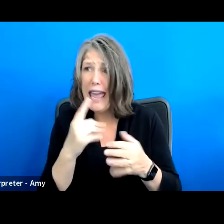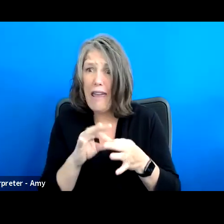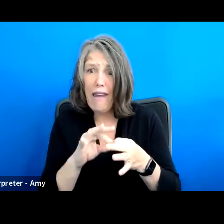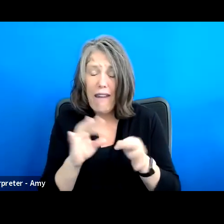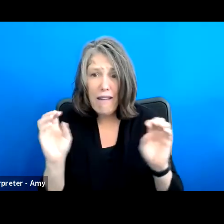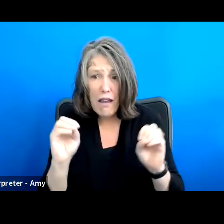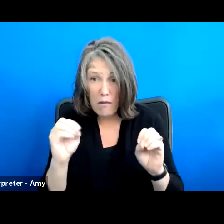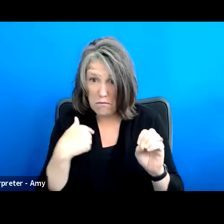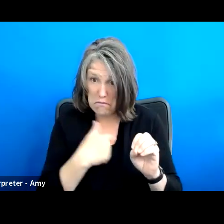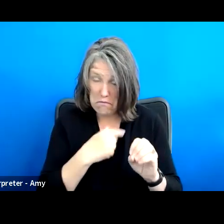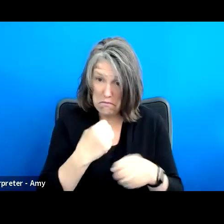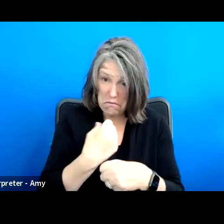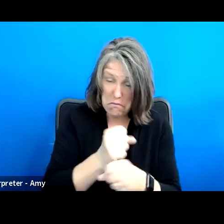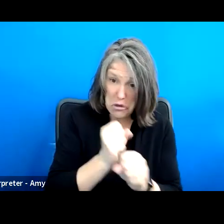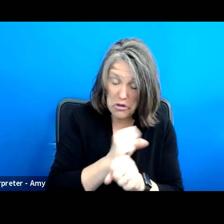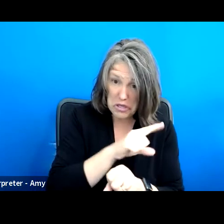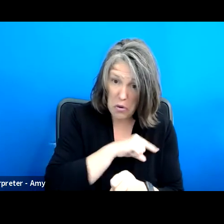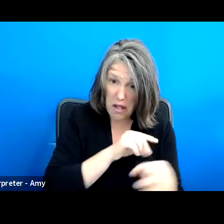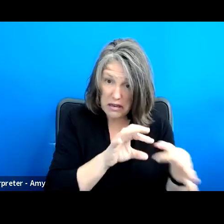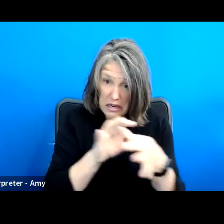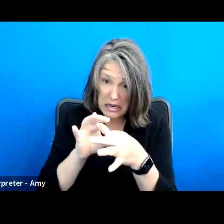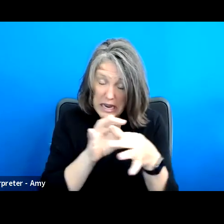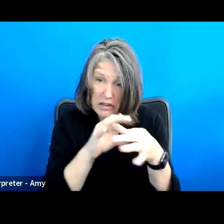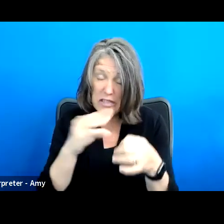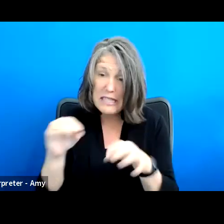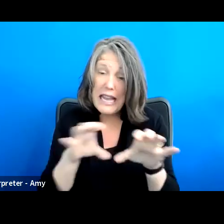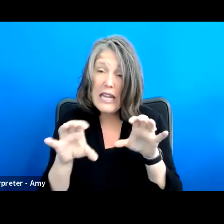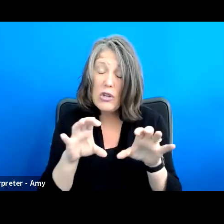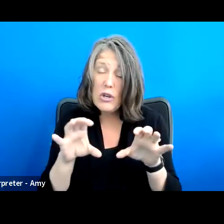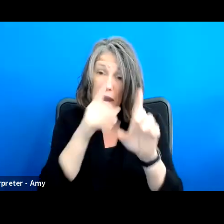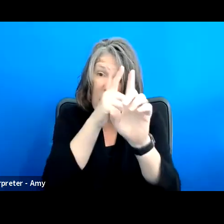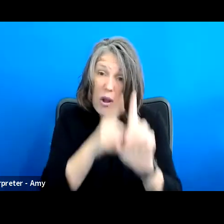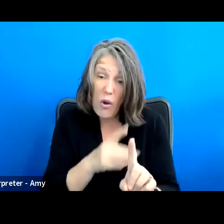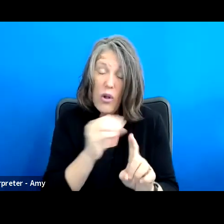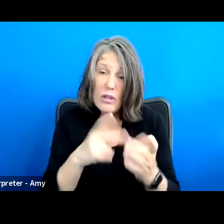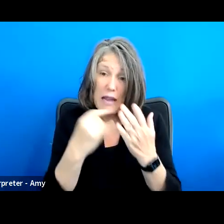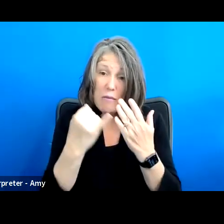really producing quality connections and doing goals and